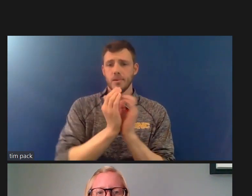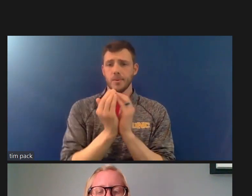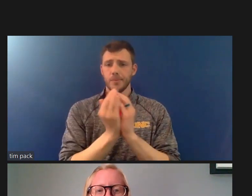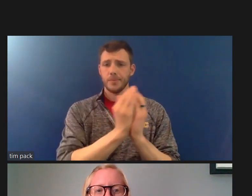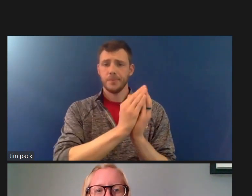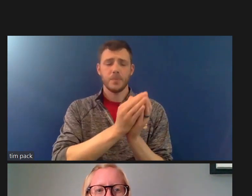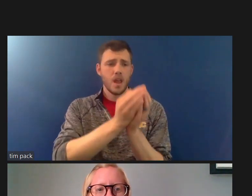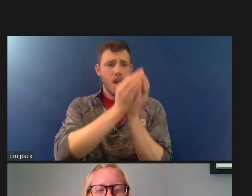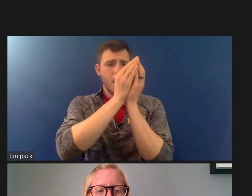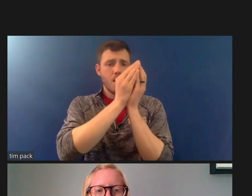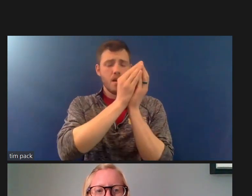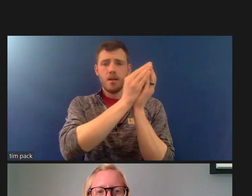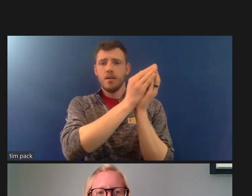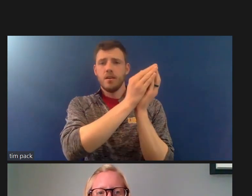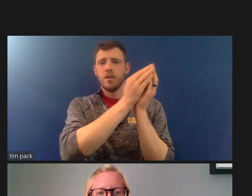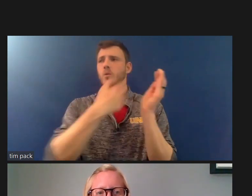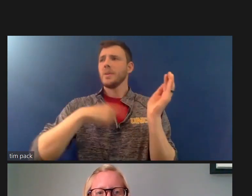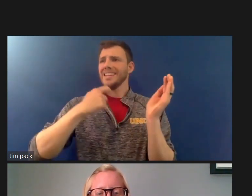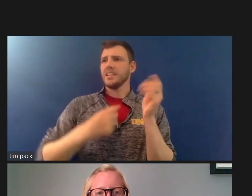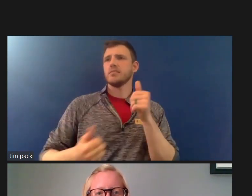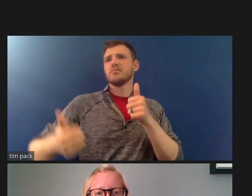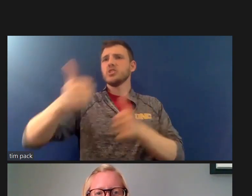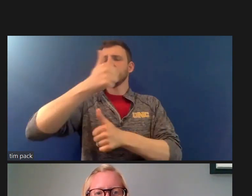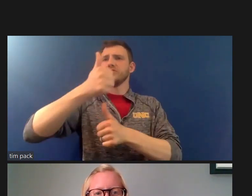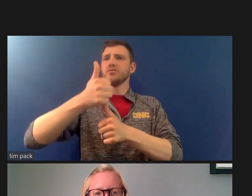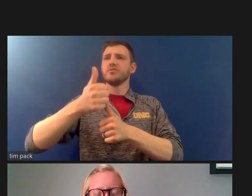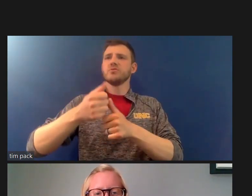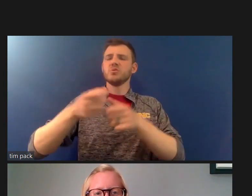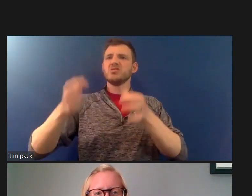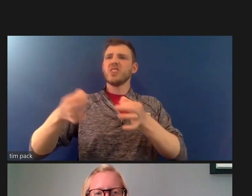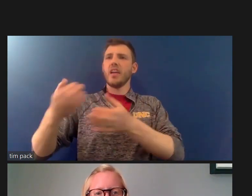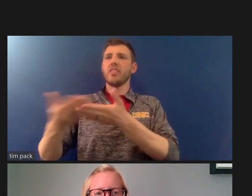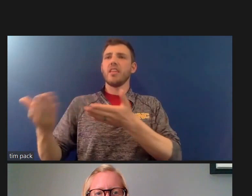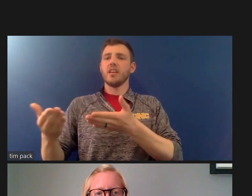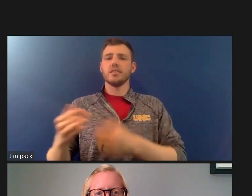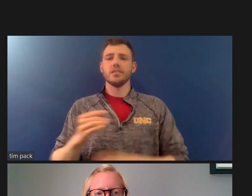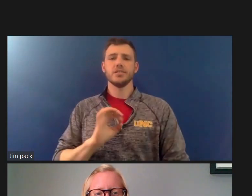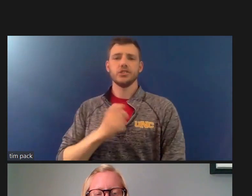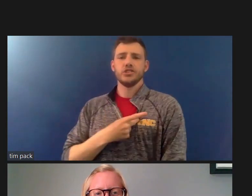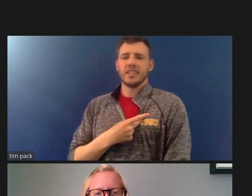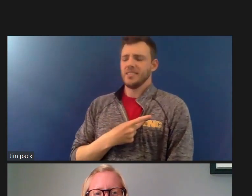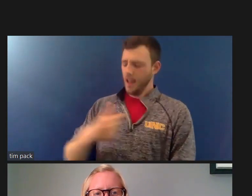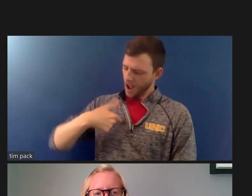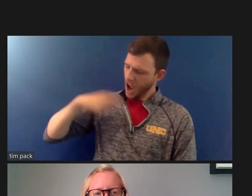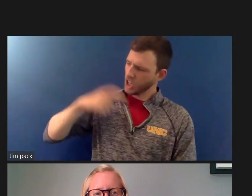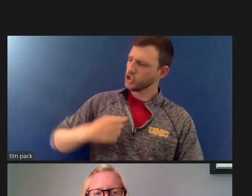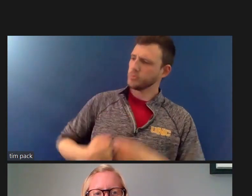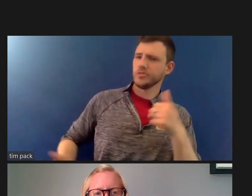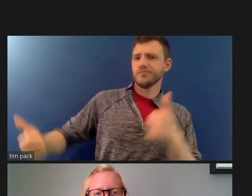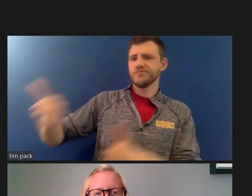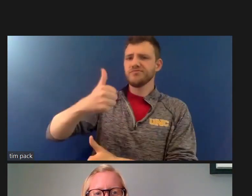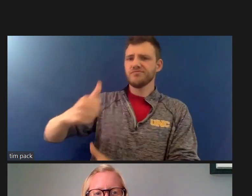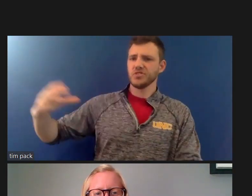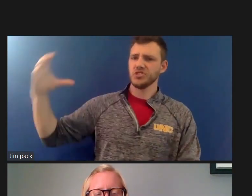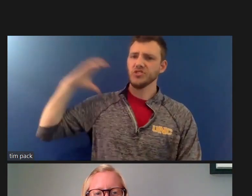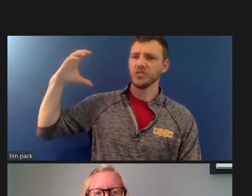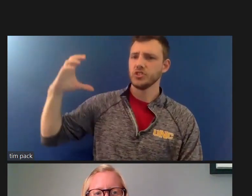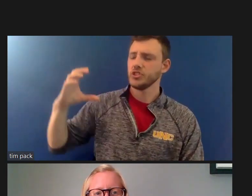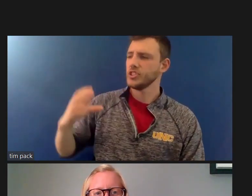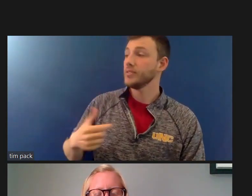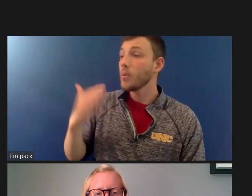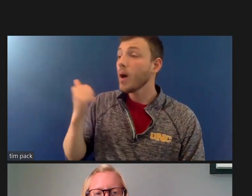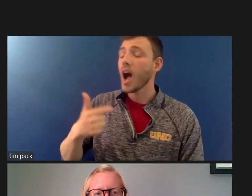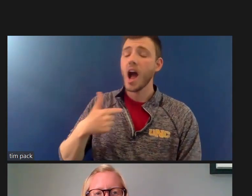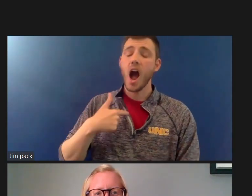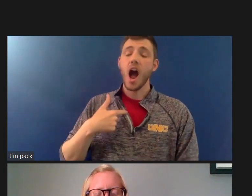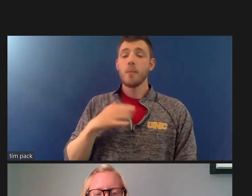a chief. I ought to be chief, said Jack with simple arrogance, because I'm chapter choirster and